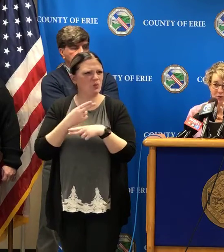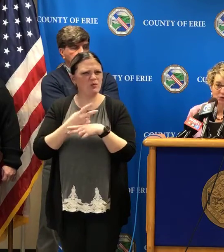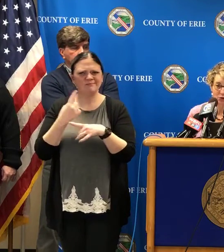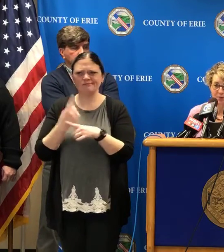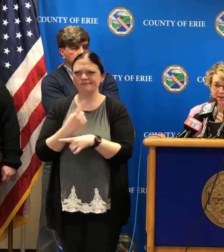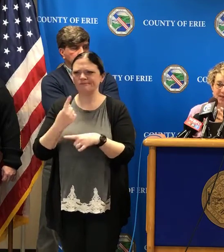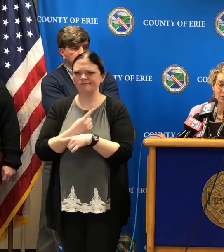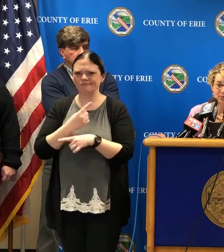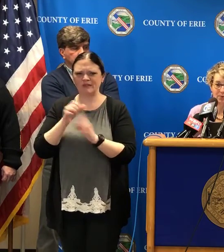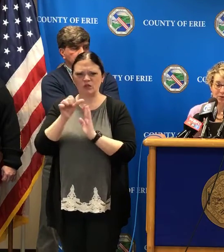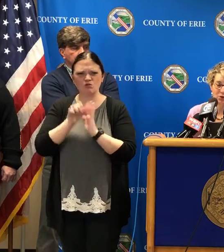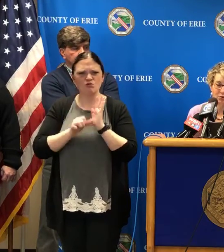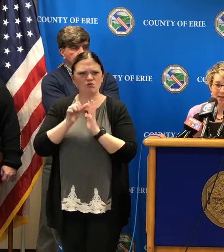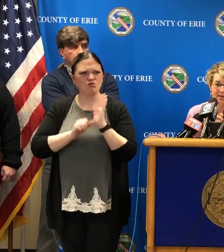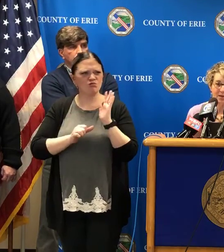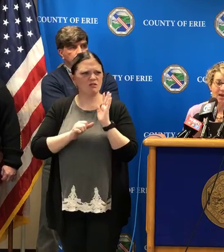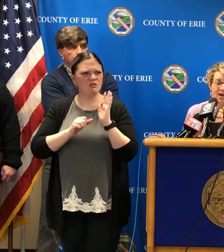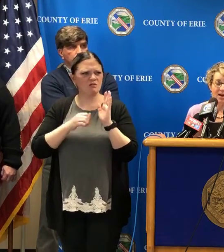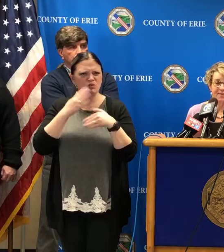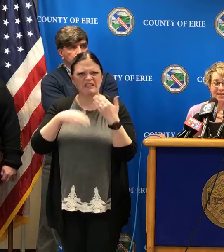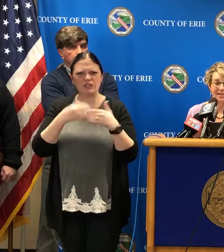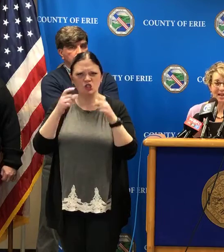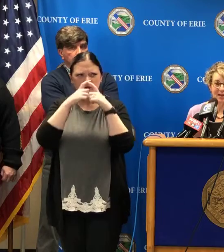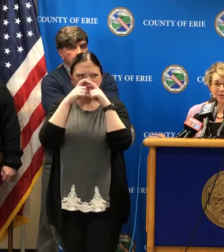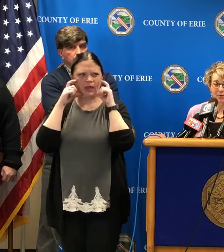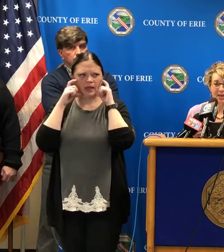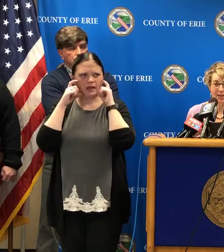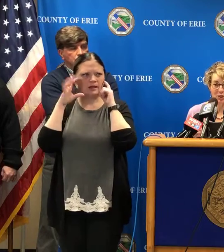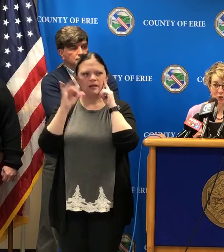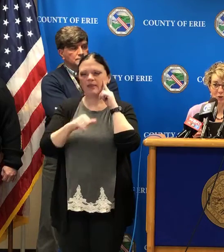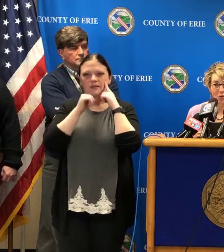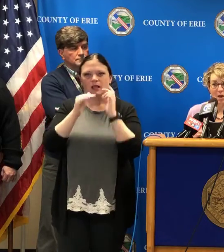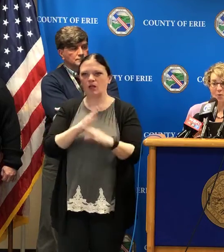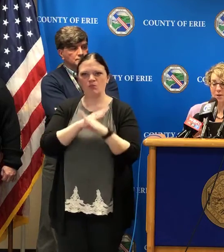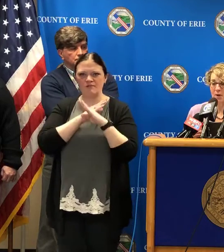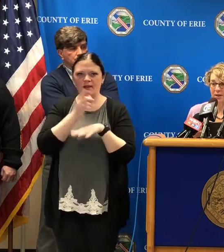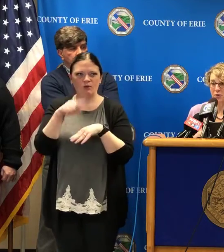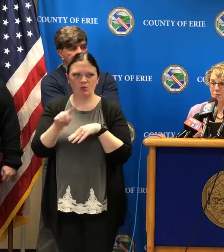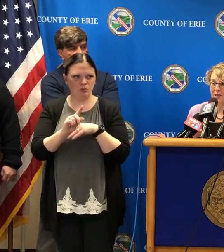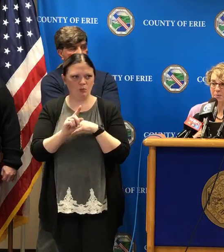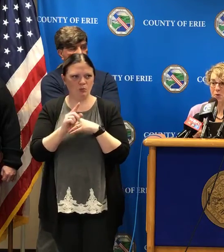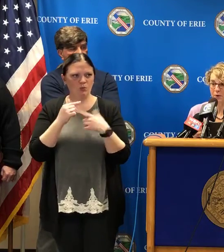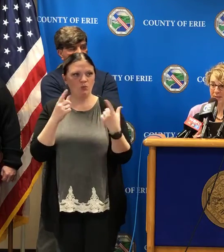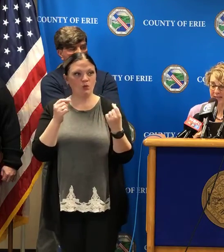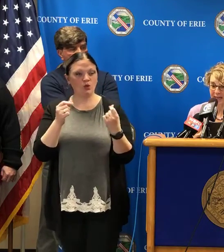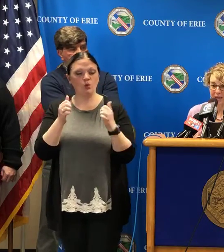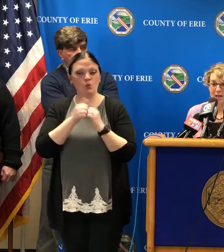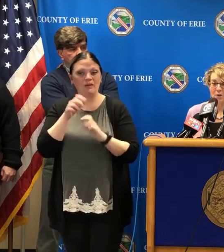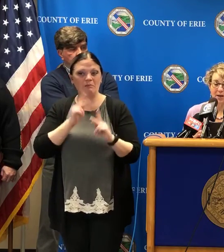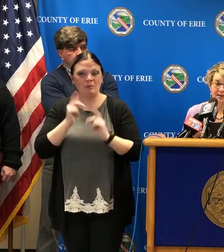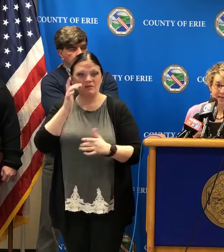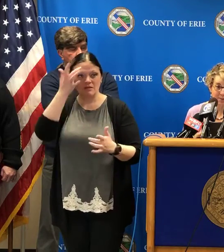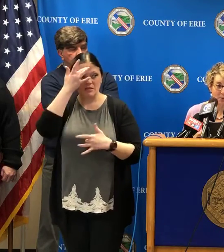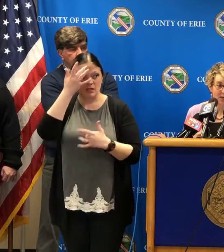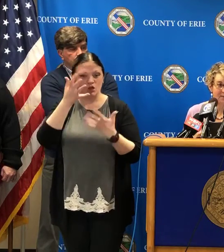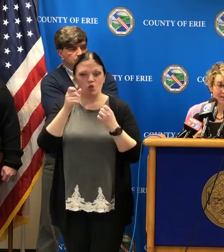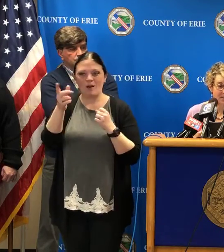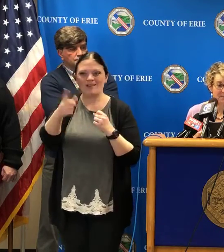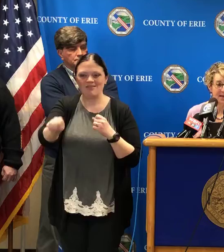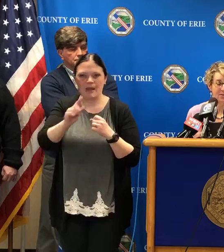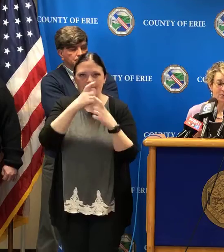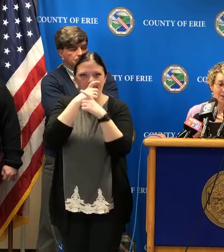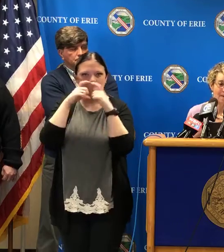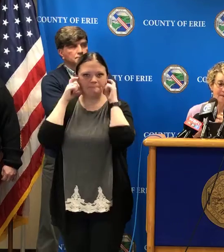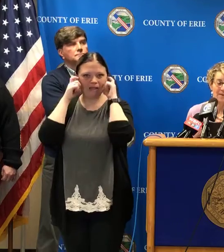like, you know, surgeon mask or procedure mask. That's not going to protect you. What you want to do with people who are sick, you want them to put on